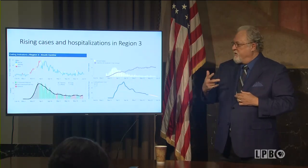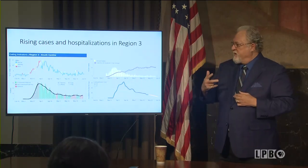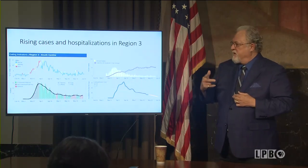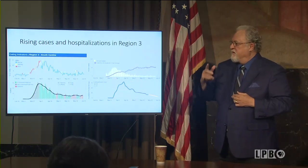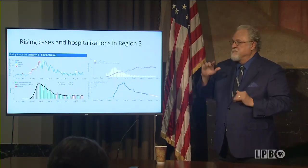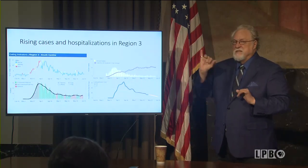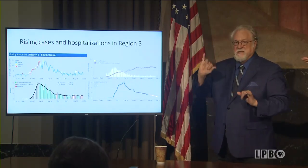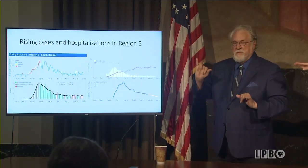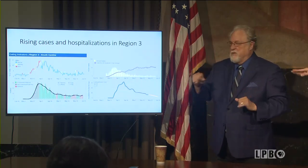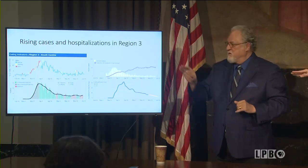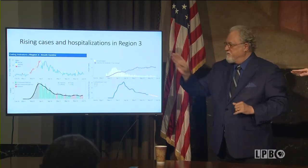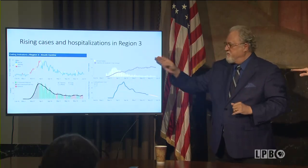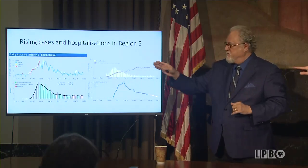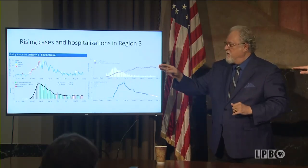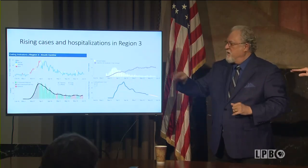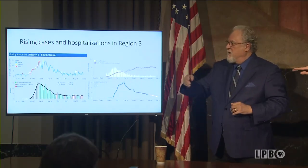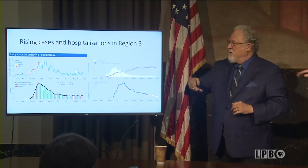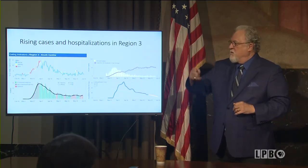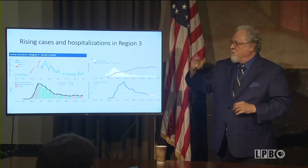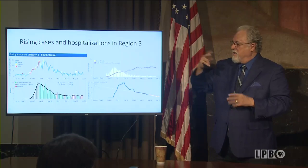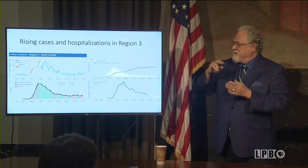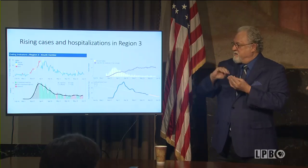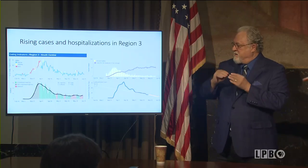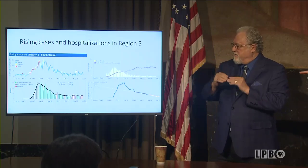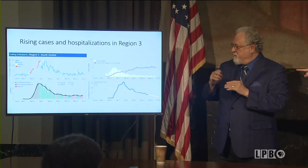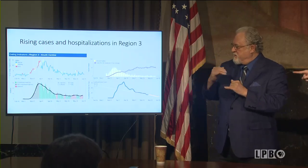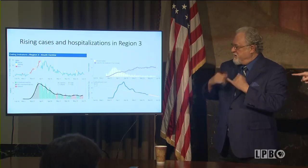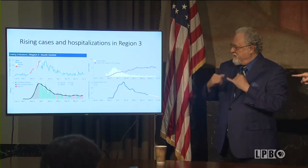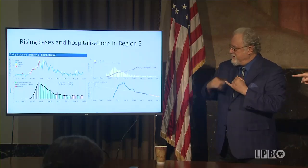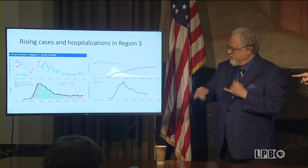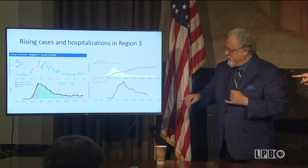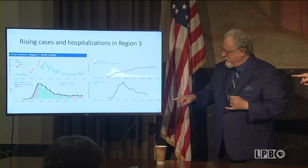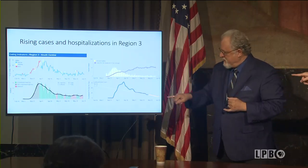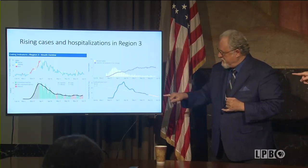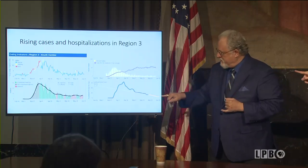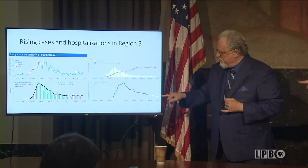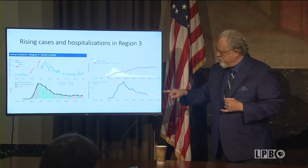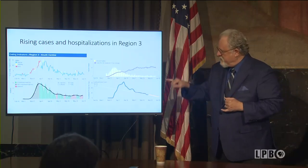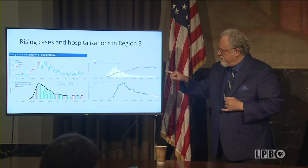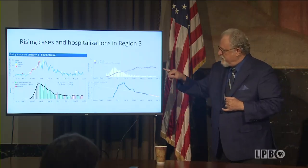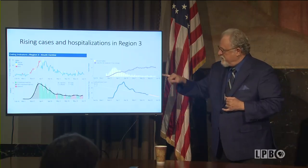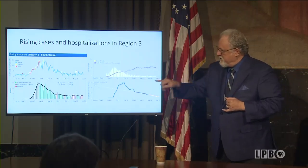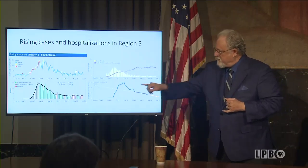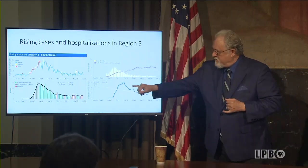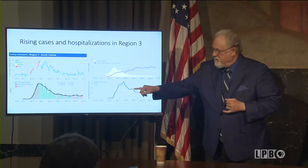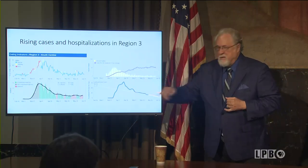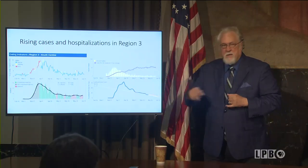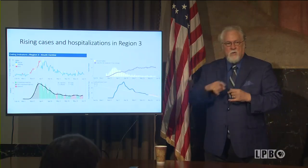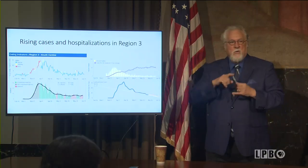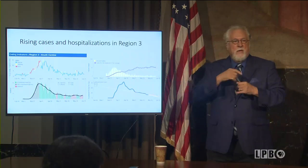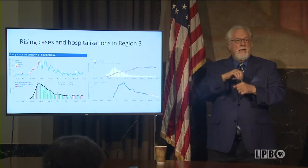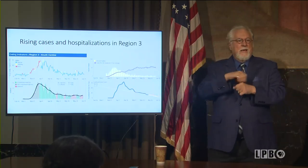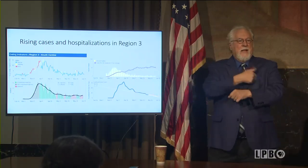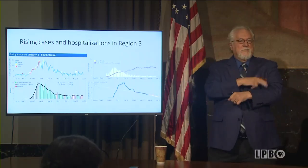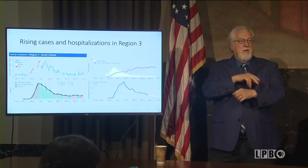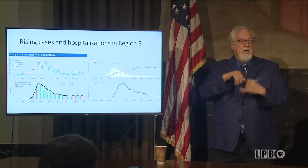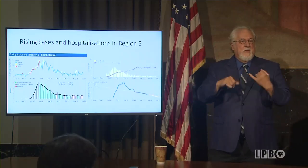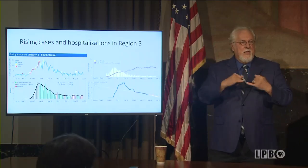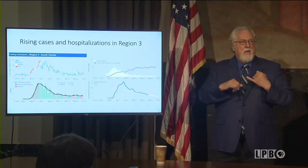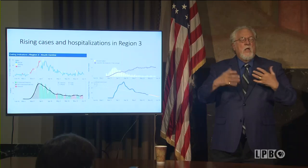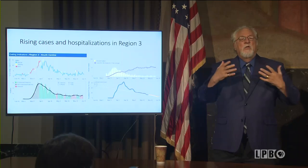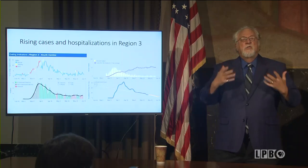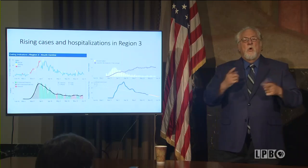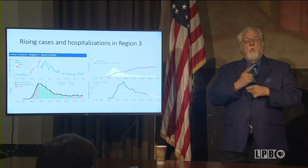looks very similar. Rising cases right at the end, slight uptick in hospitalizations right at the end.